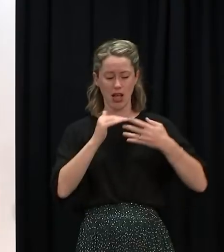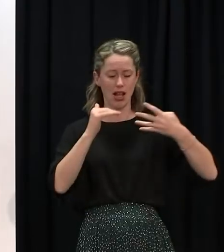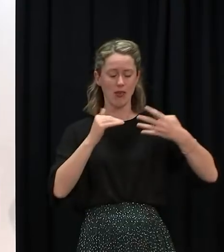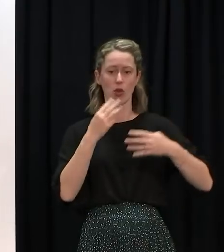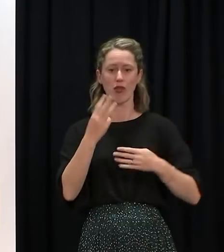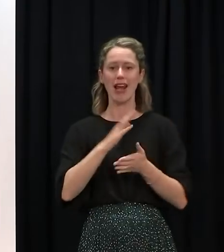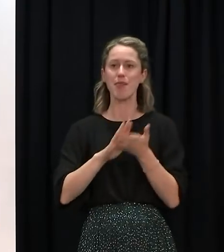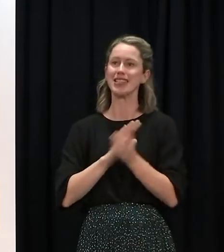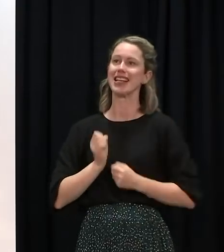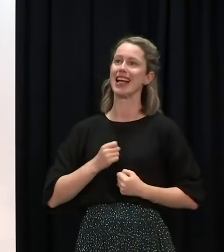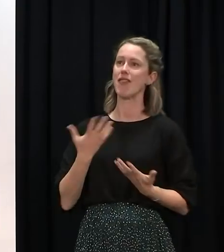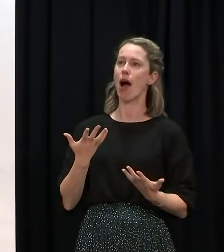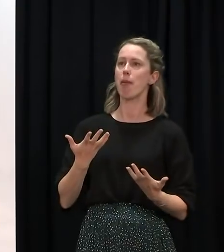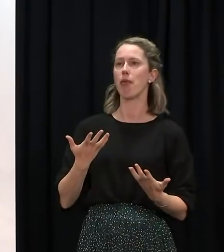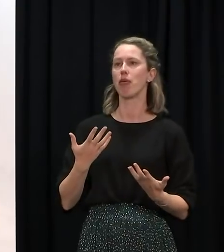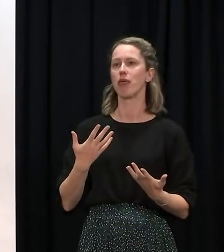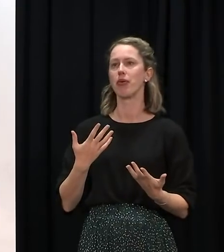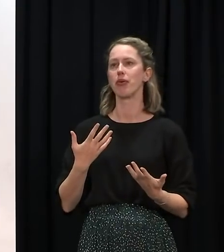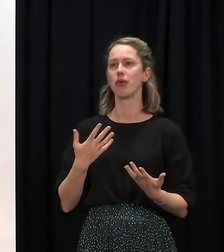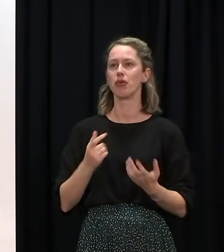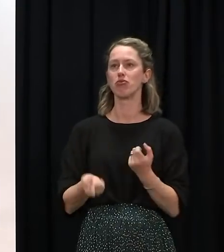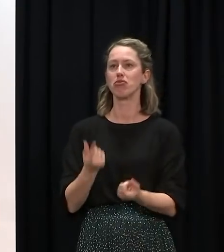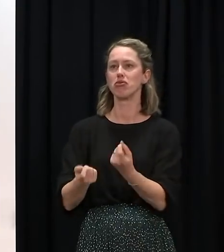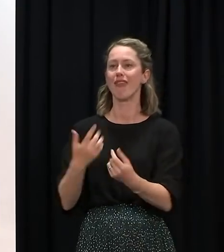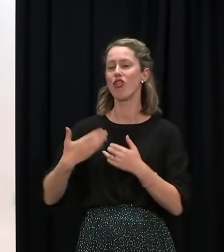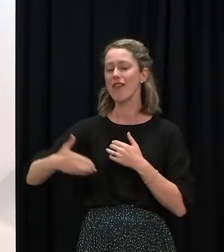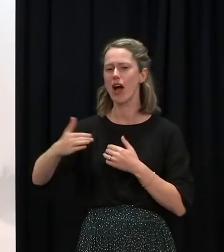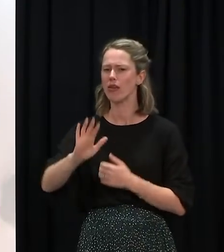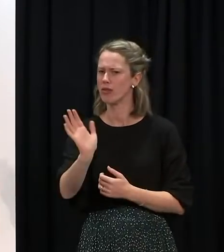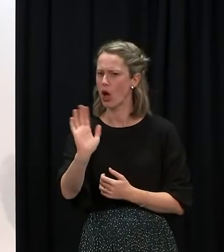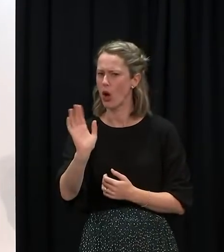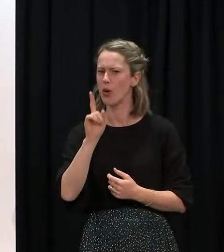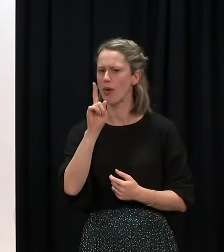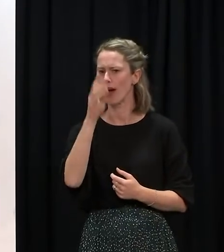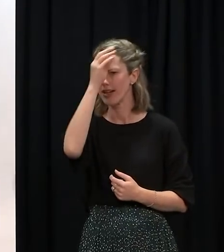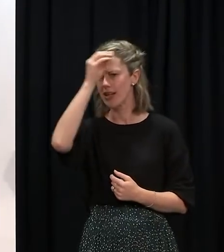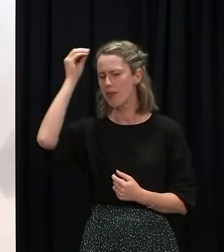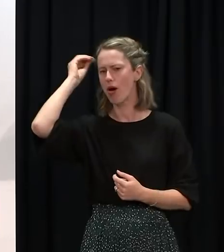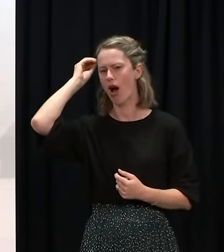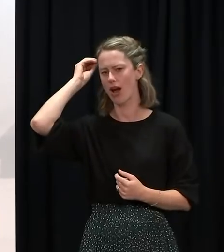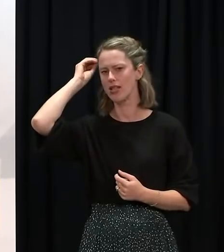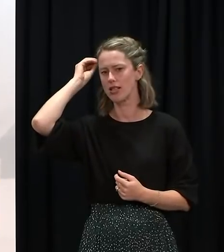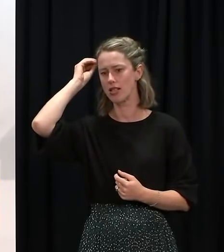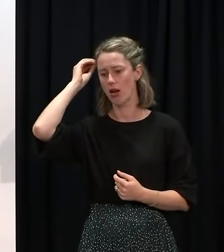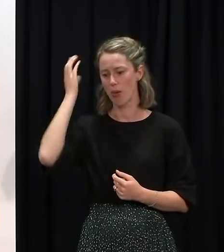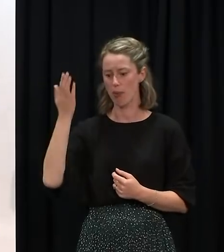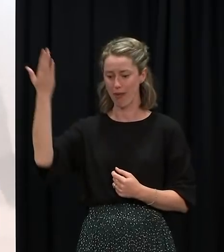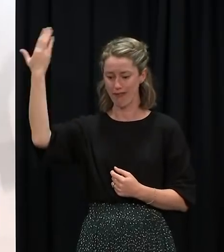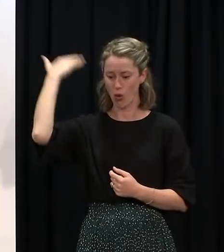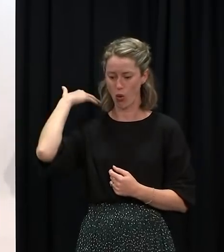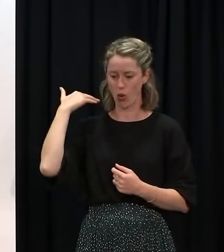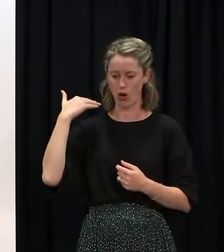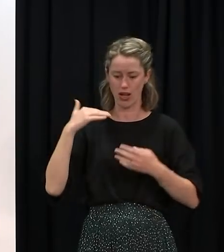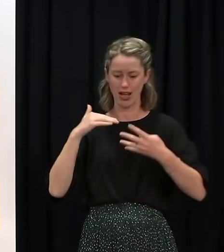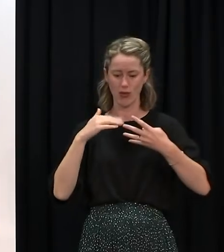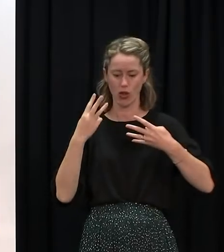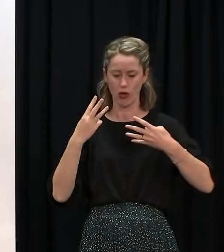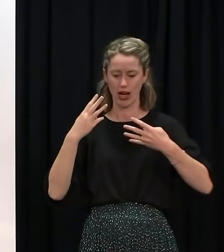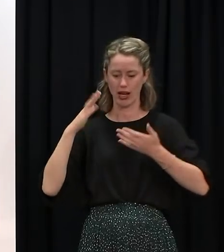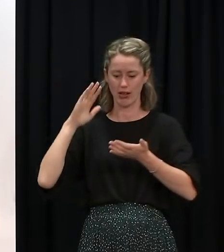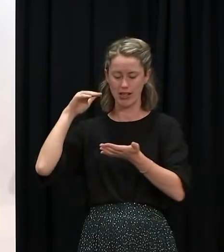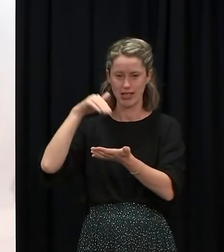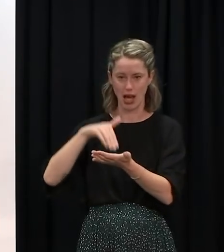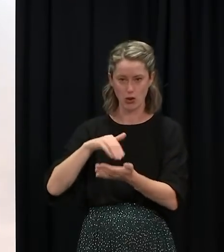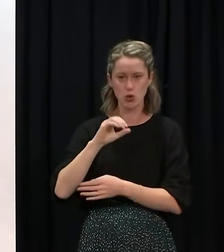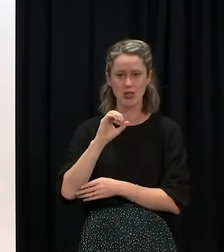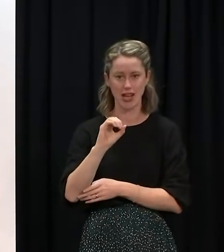mean that we're not still pursuing getting back down to zero. It's worth remembering, too, that we have got to zero before from alert level 3 before without